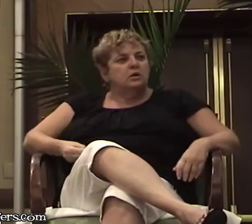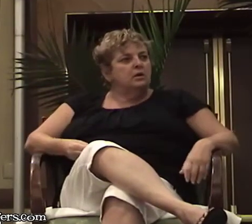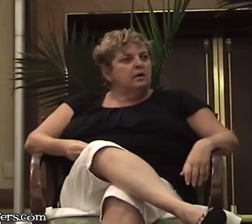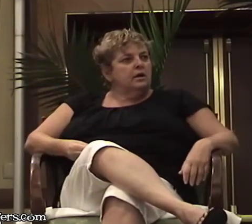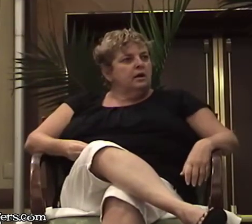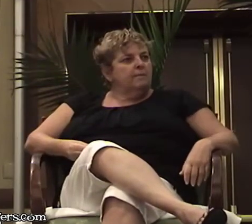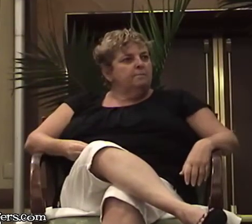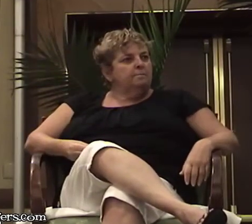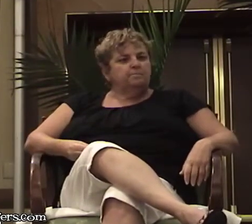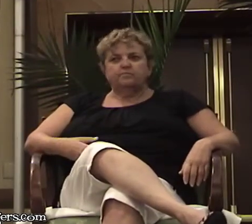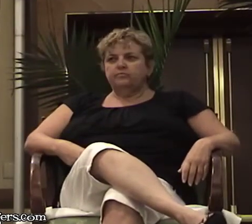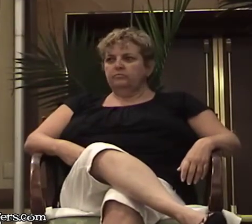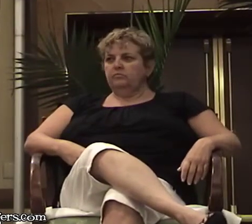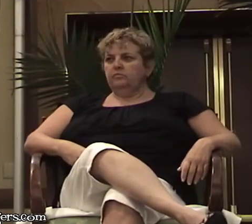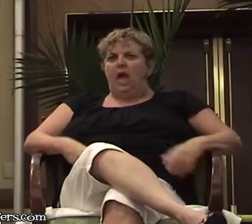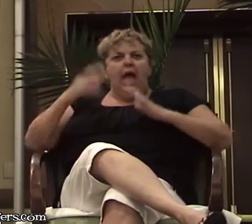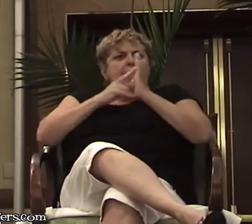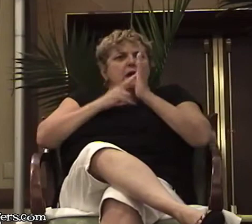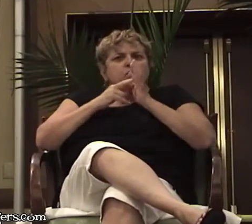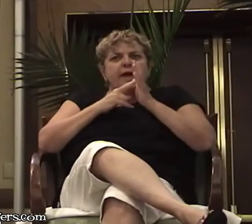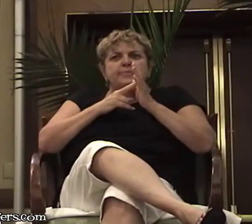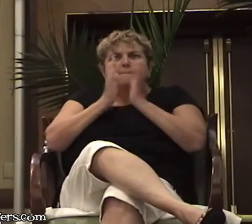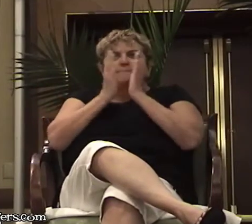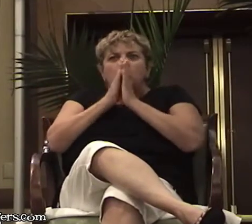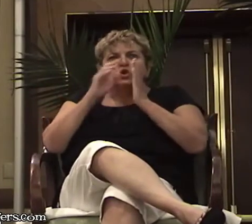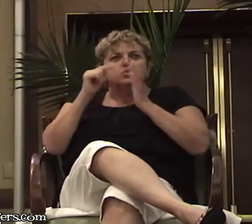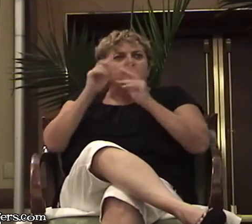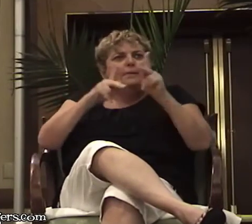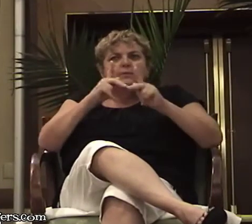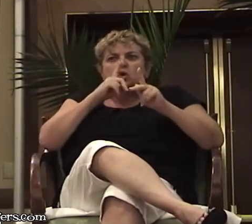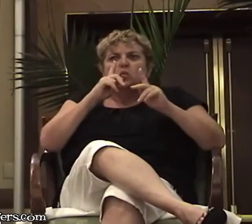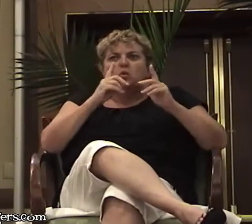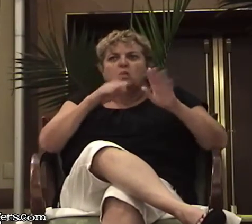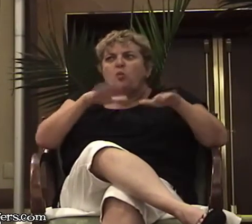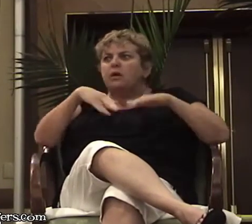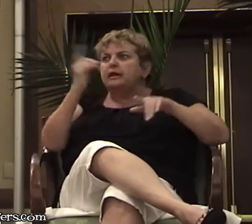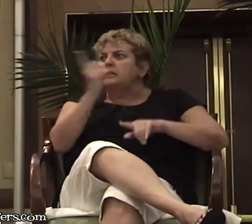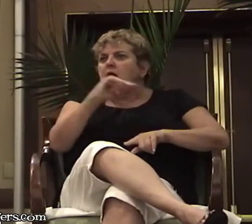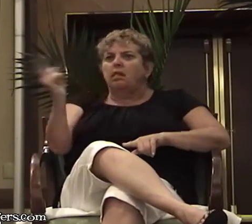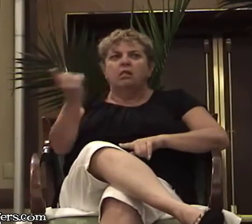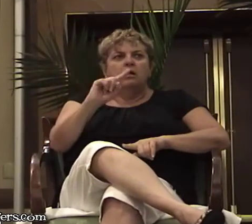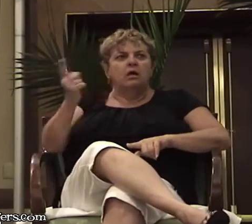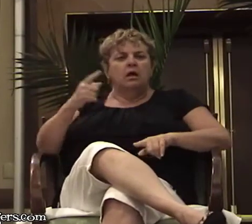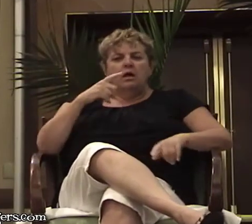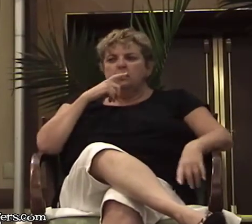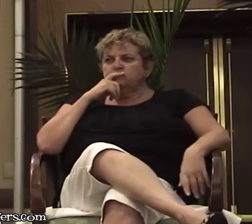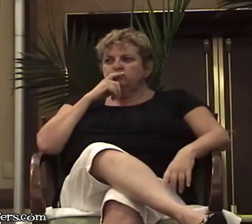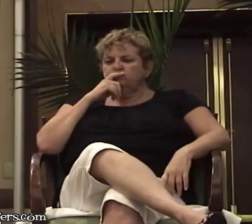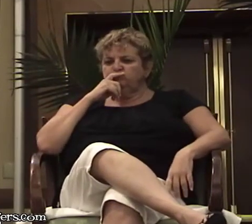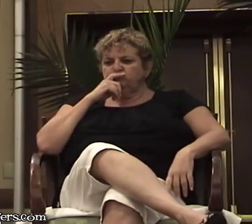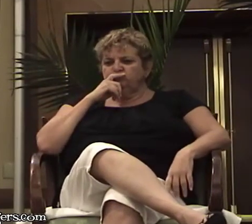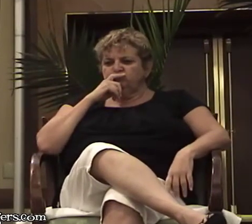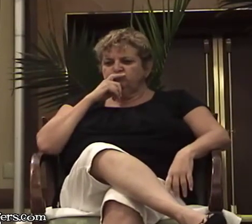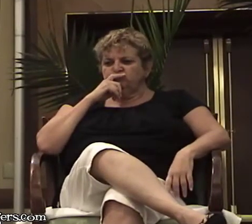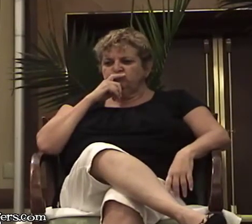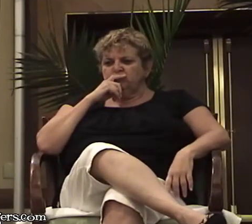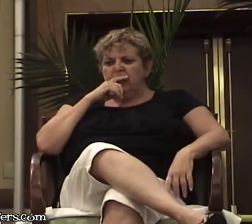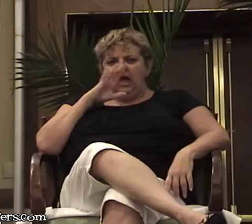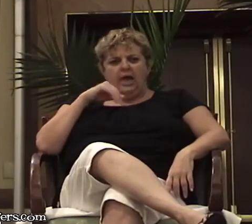the passerbys. And suddenly the thought crossed my mind that one drink ain't gonna help. I've been sober for a minute. One drink